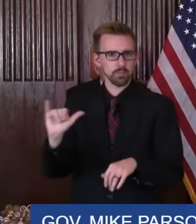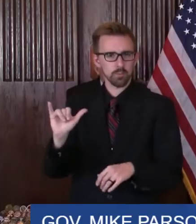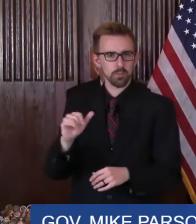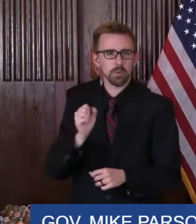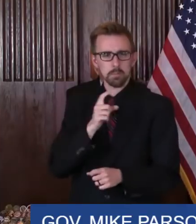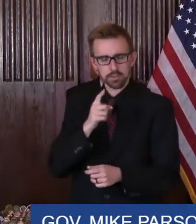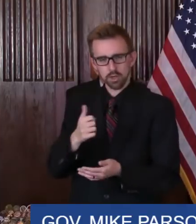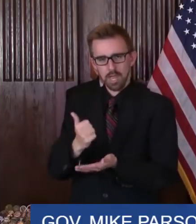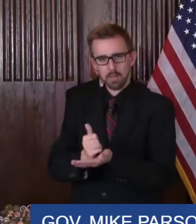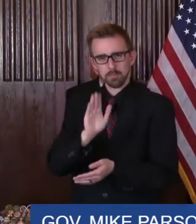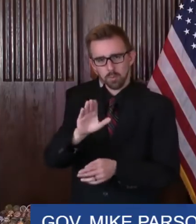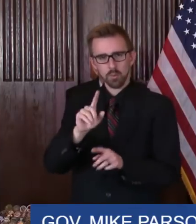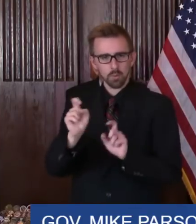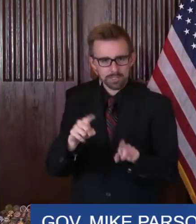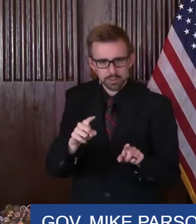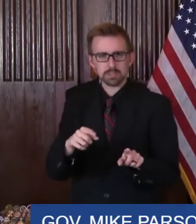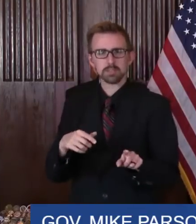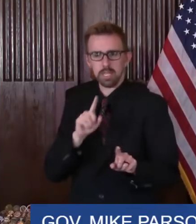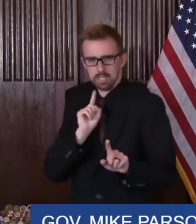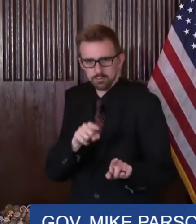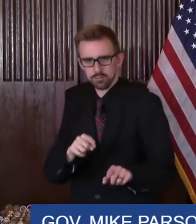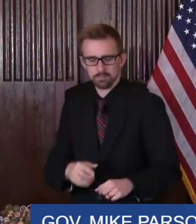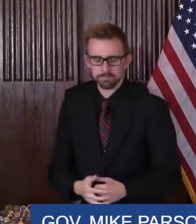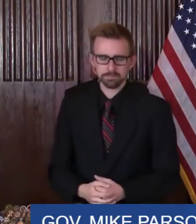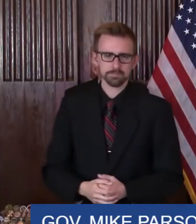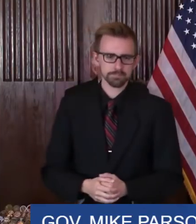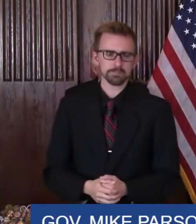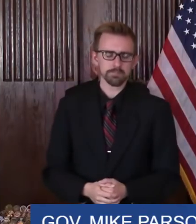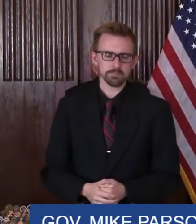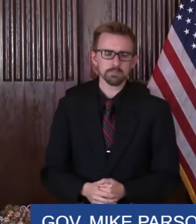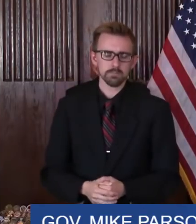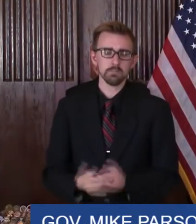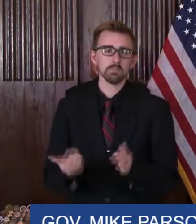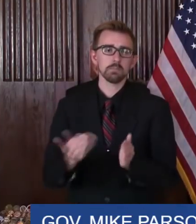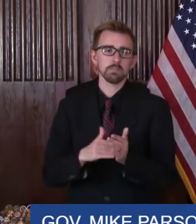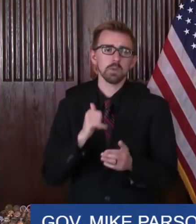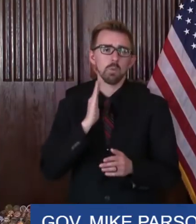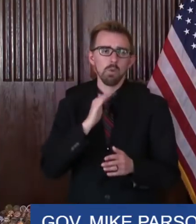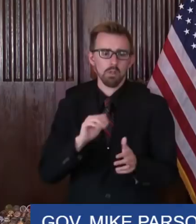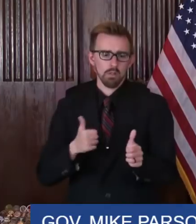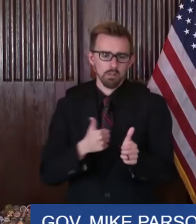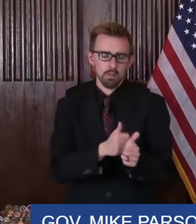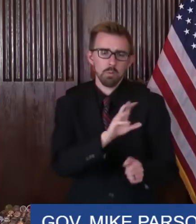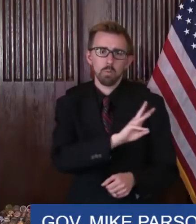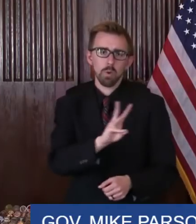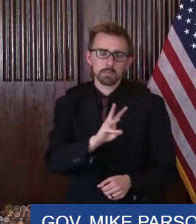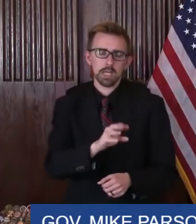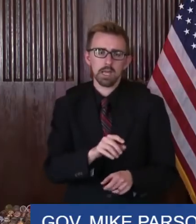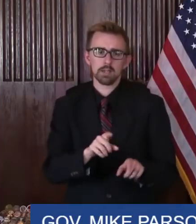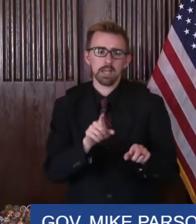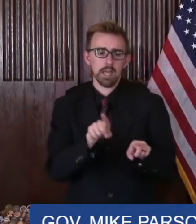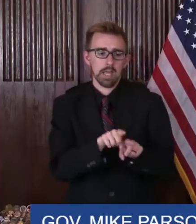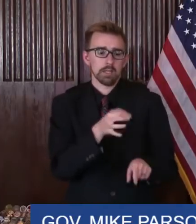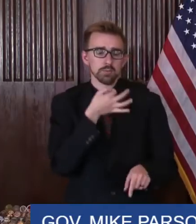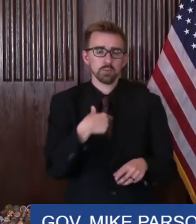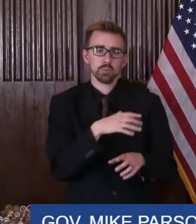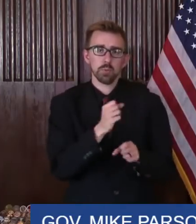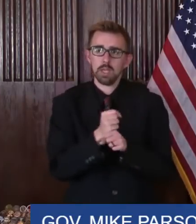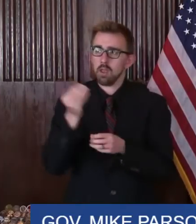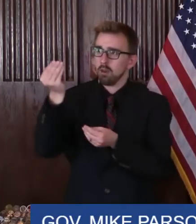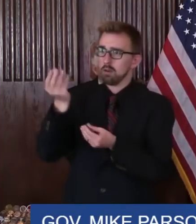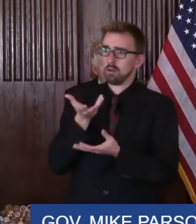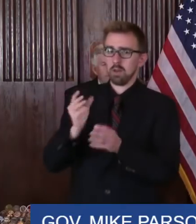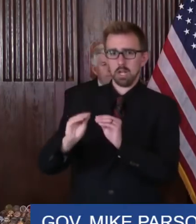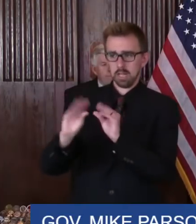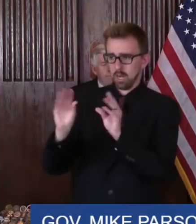help you answer your questions. And again, we're going to be updating the website as soon as we get guidance and clarity